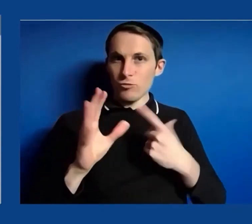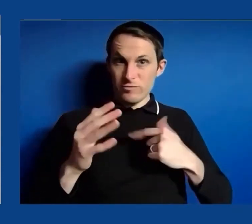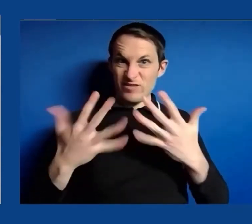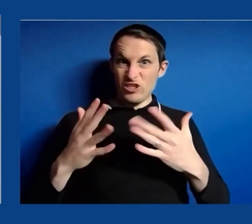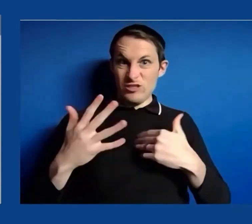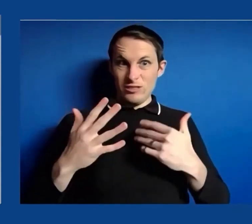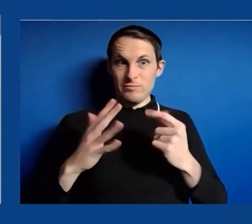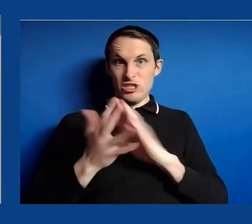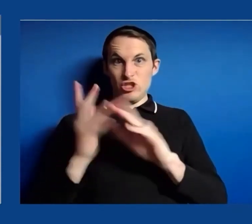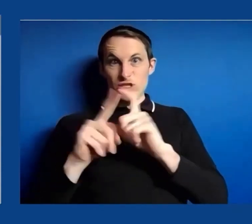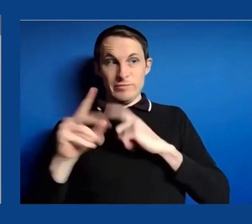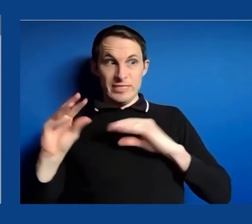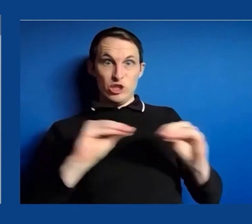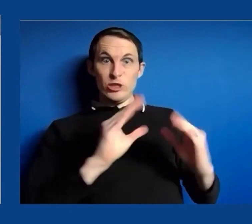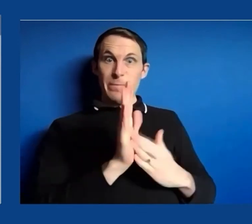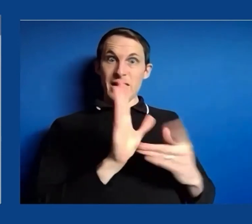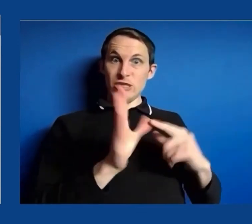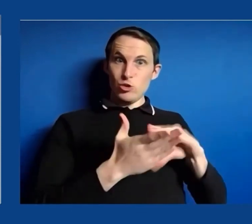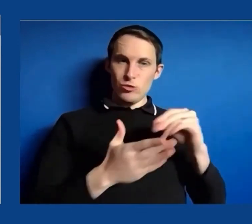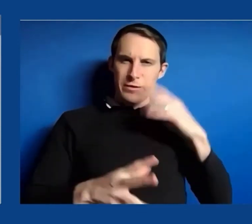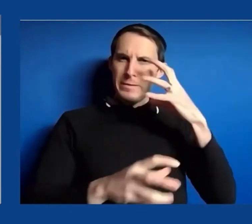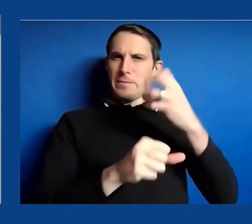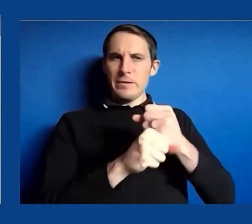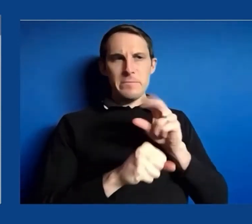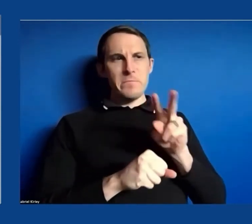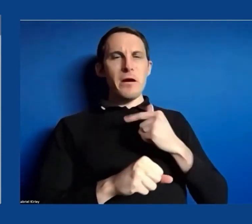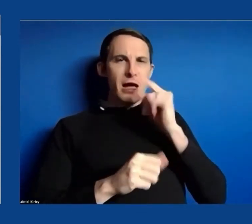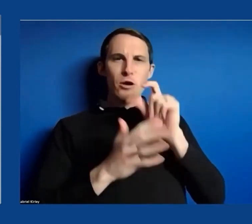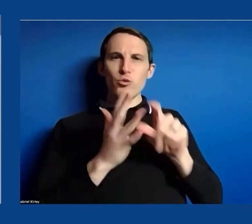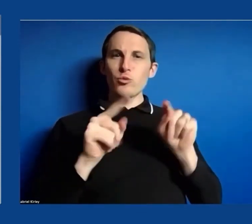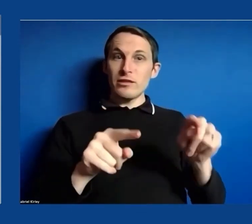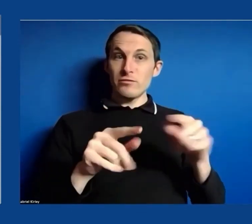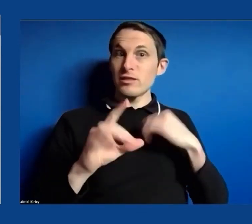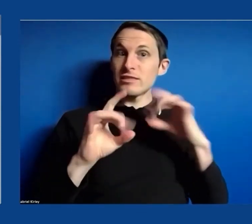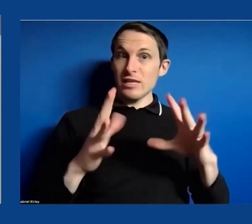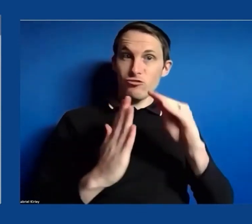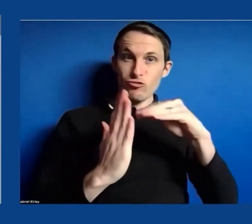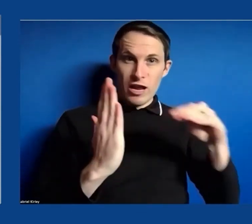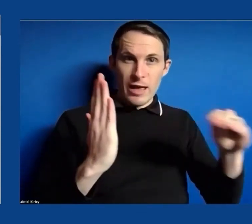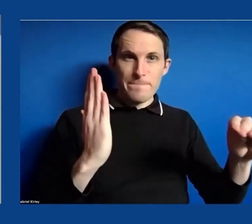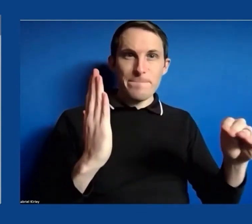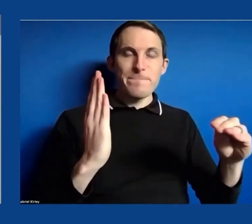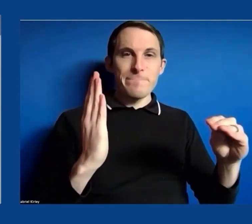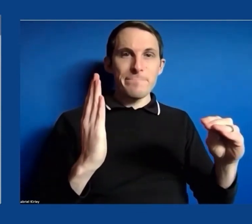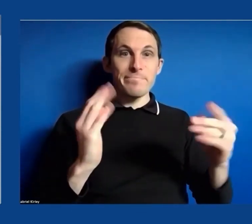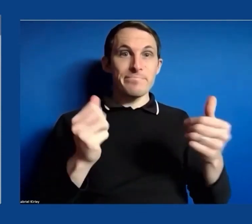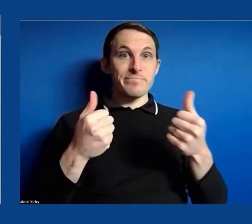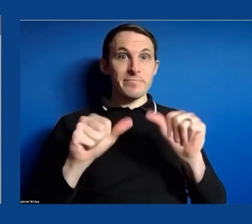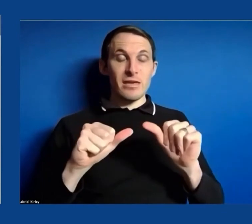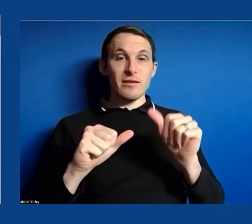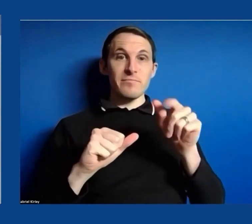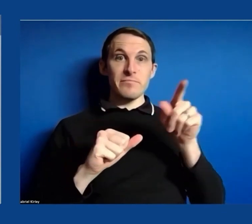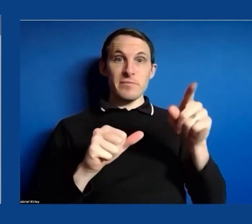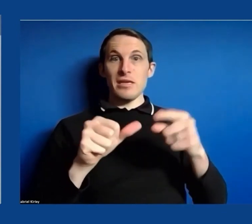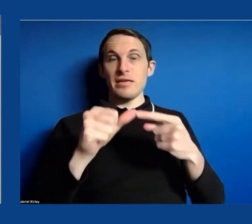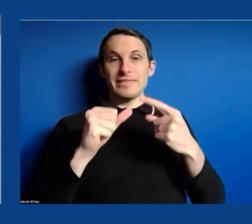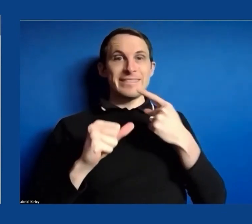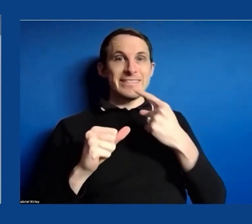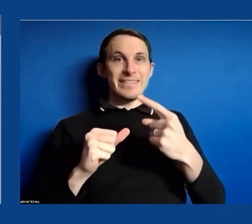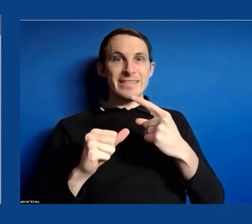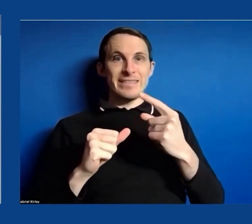students, I could do this. And then I started writing it all up, and then they said, no,